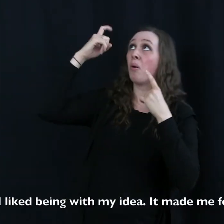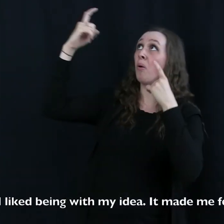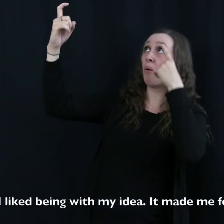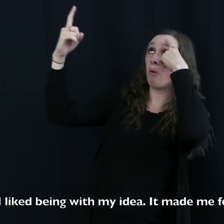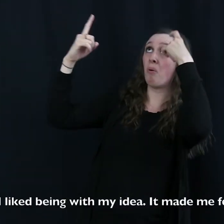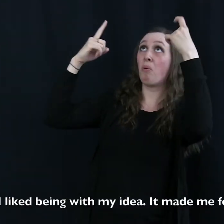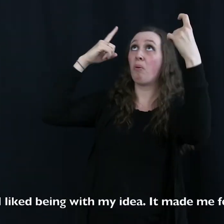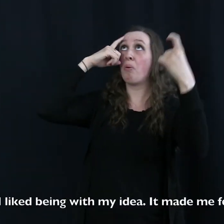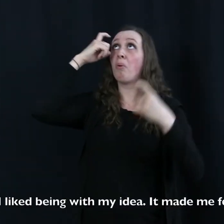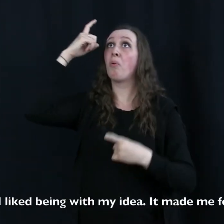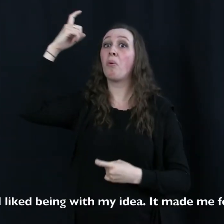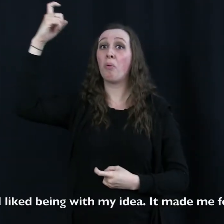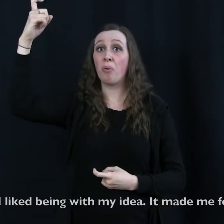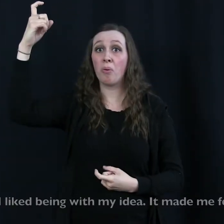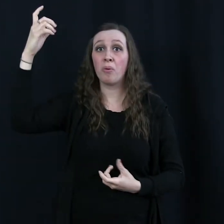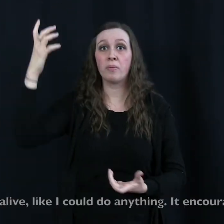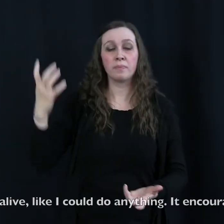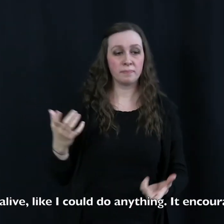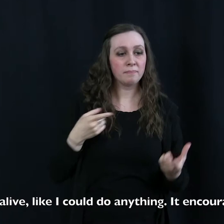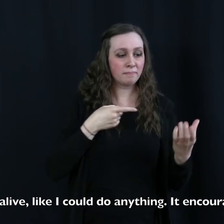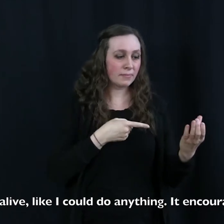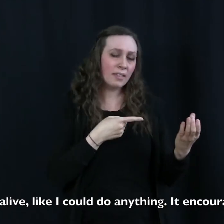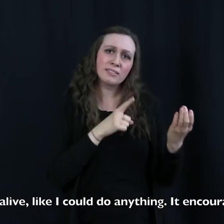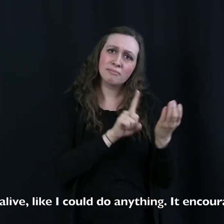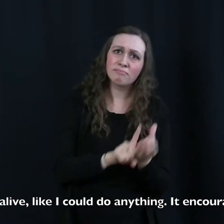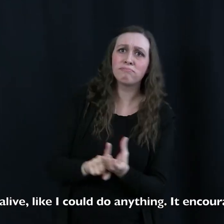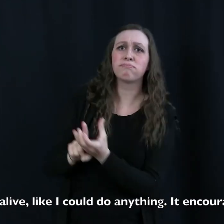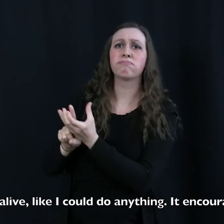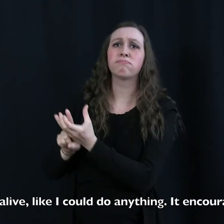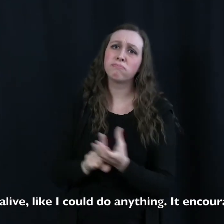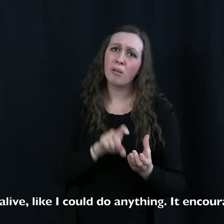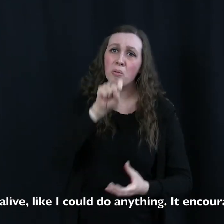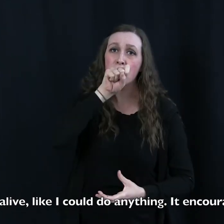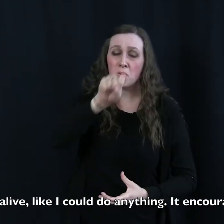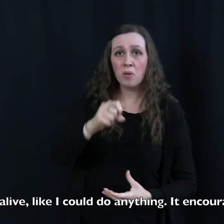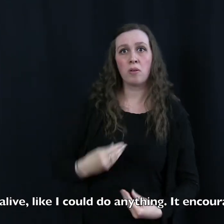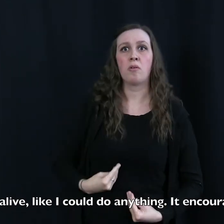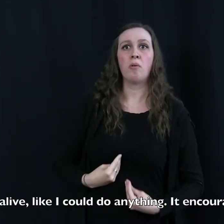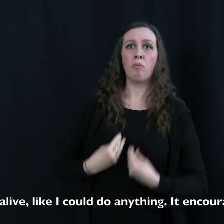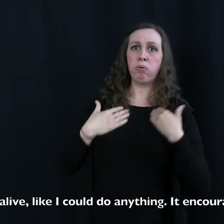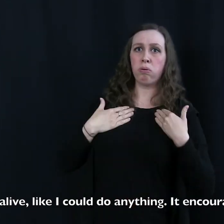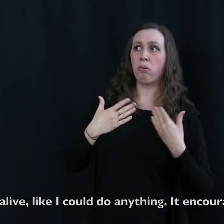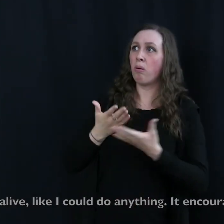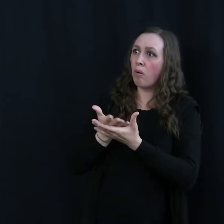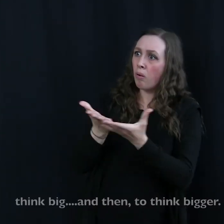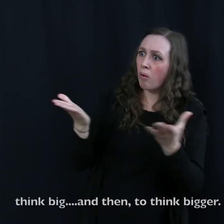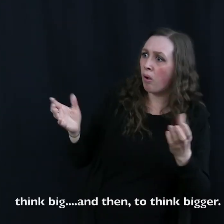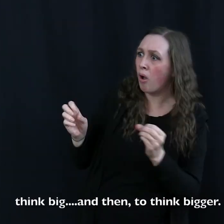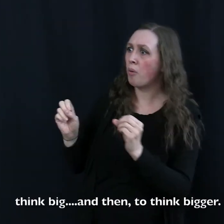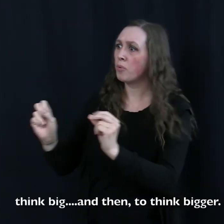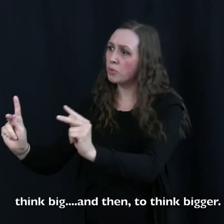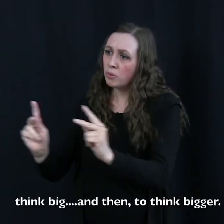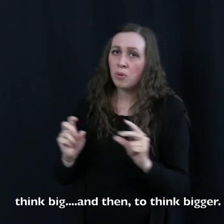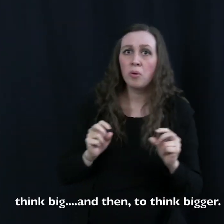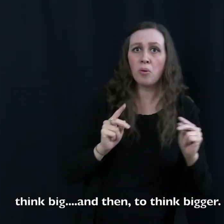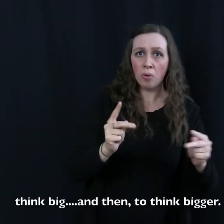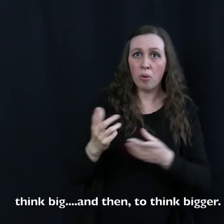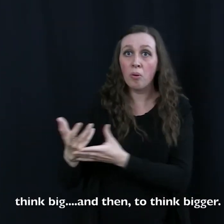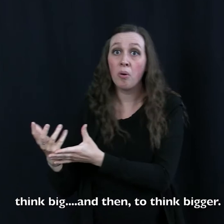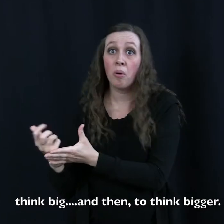being with my idea. It made me feel more alive, like I could do anything. It encouraged me to think big, and then to think